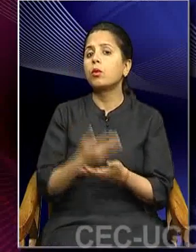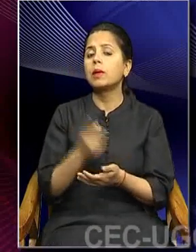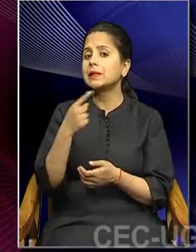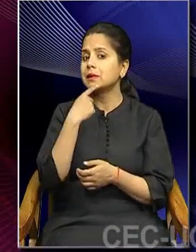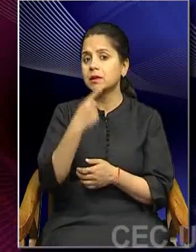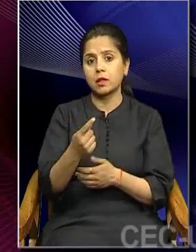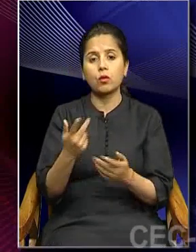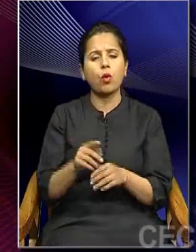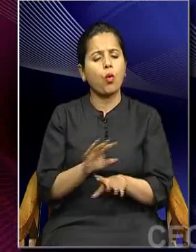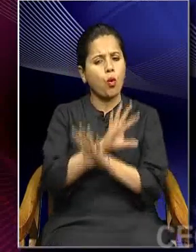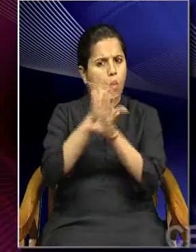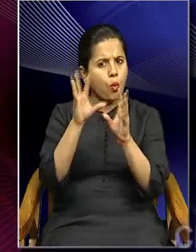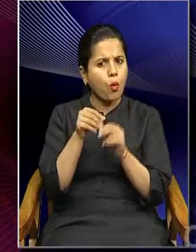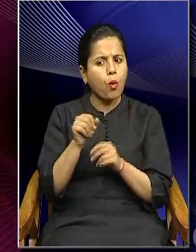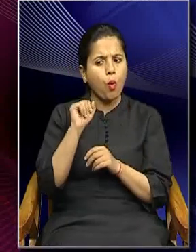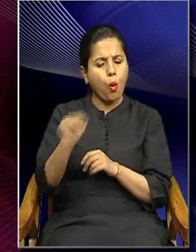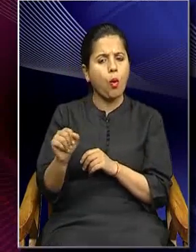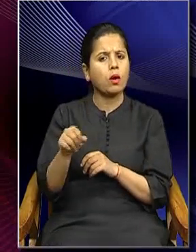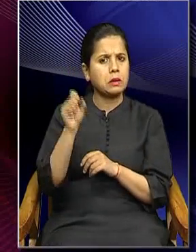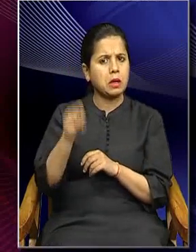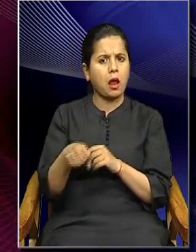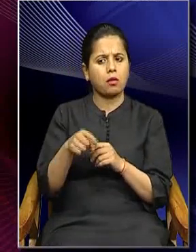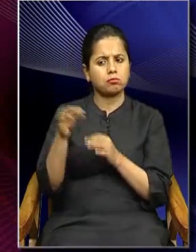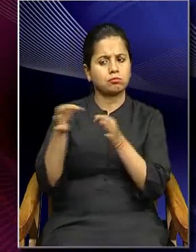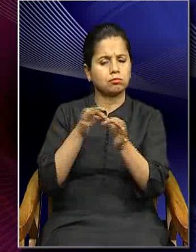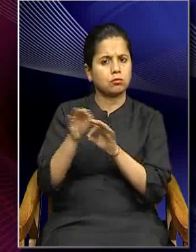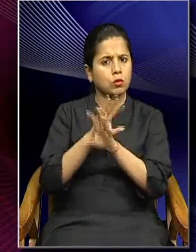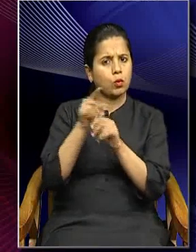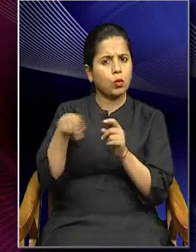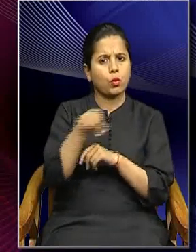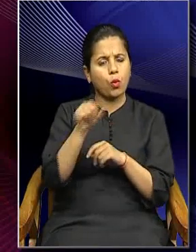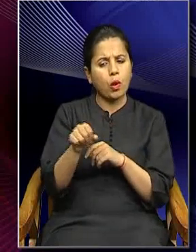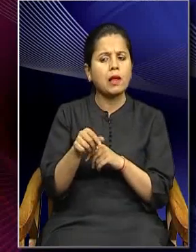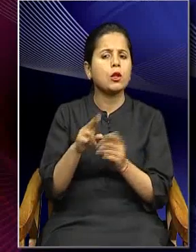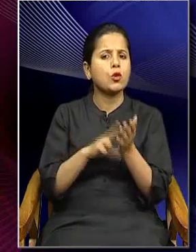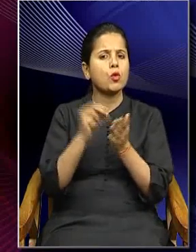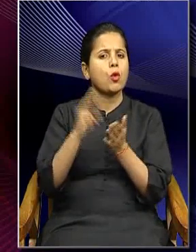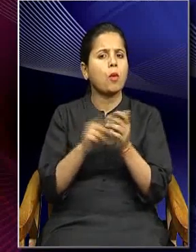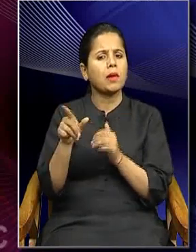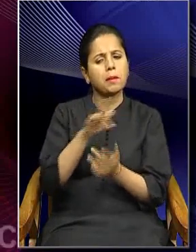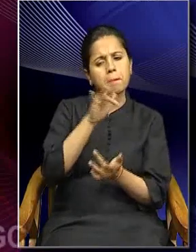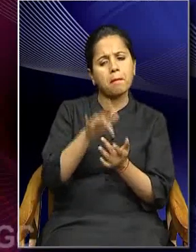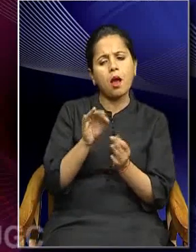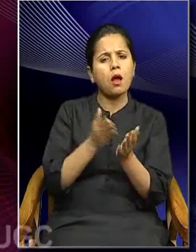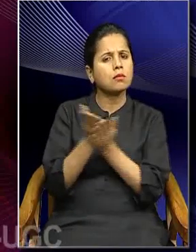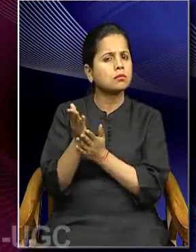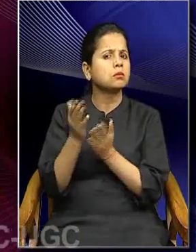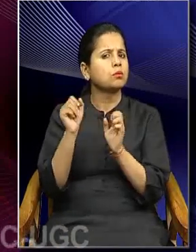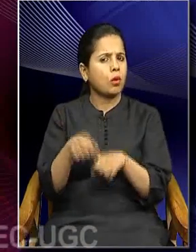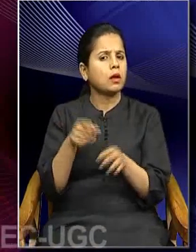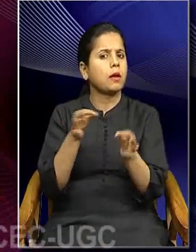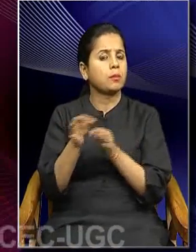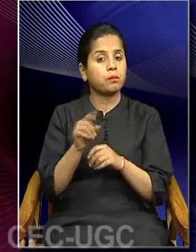that all these phenomena can be explained with their nominalistic approach. Now, the Buddhists take